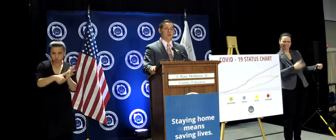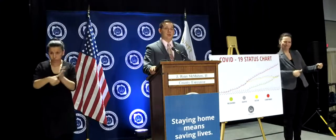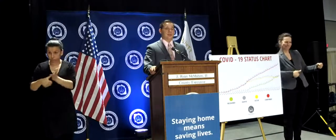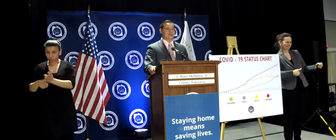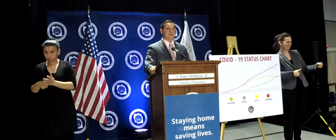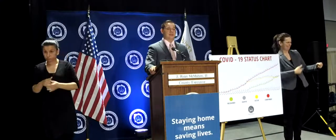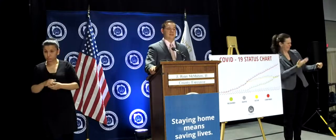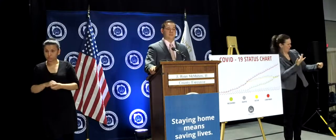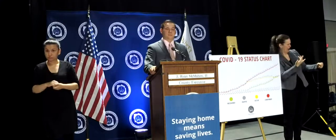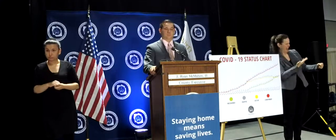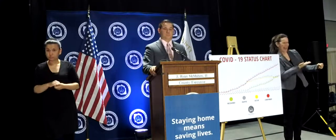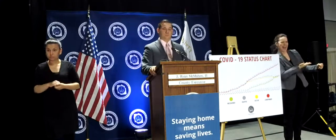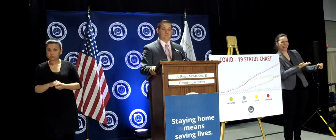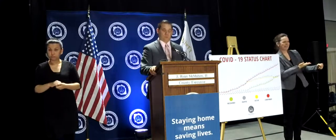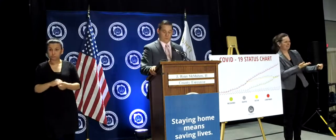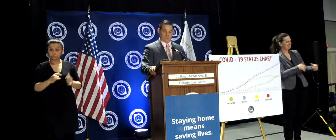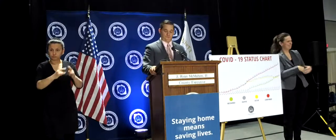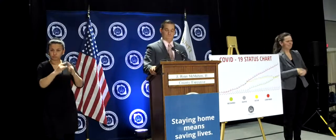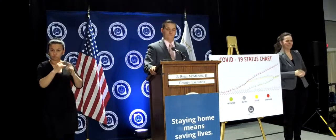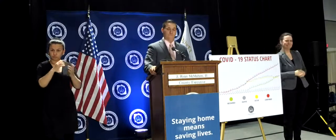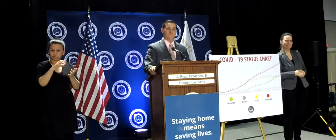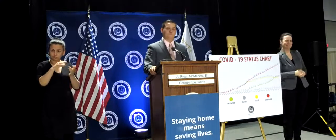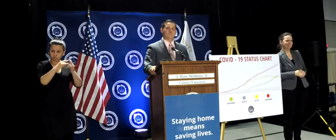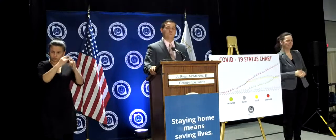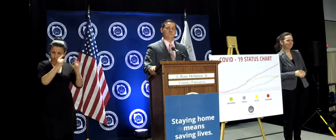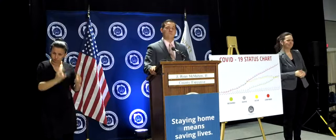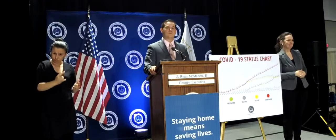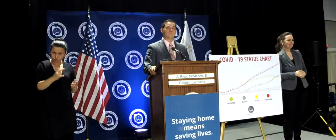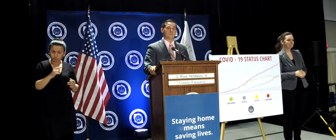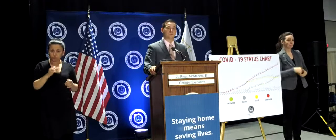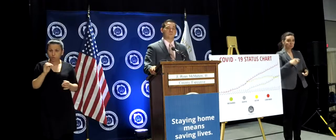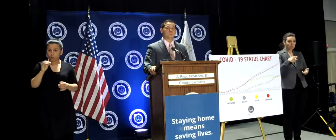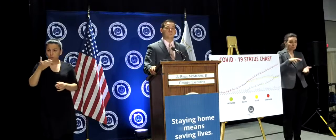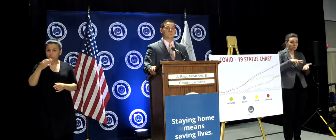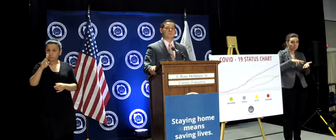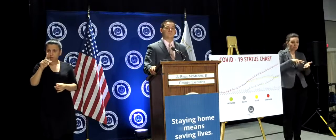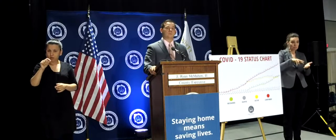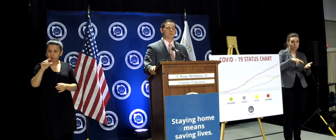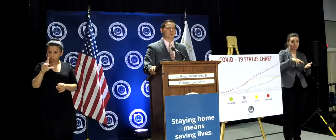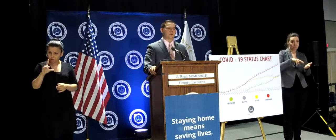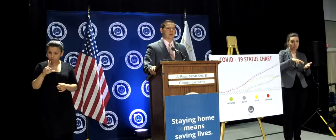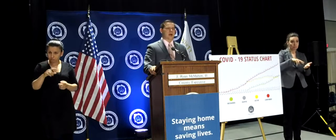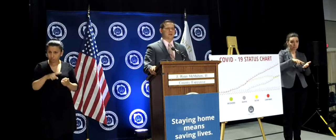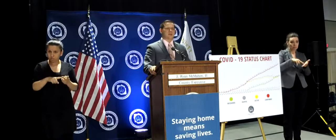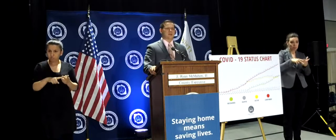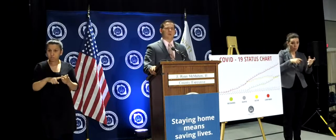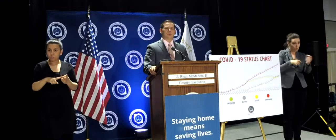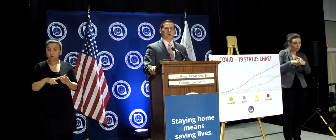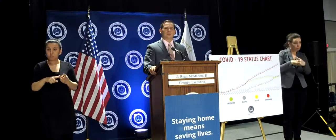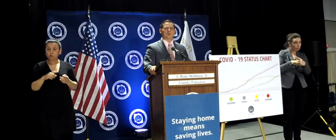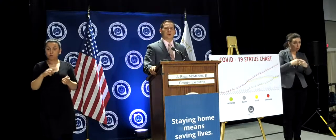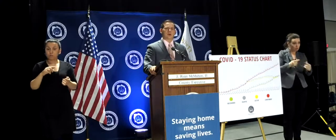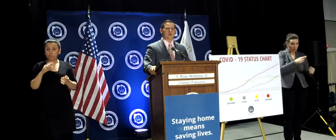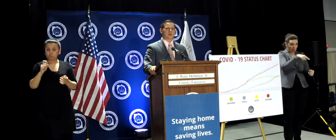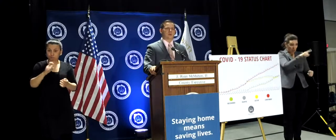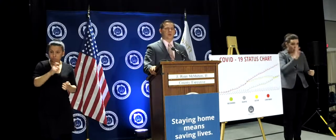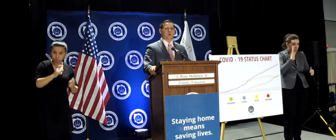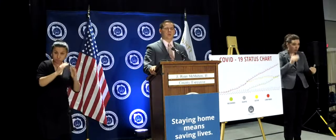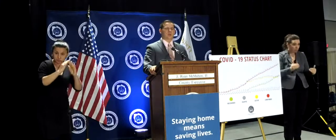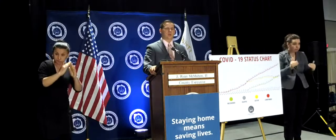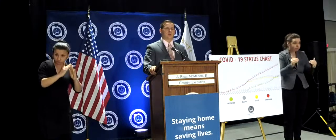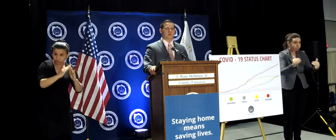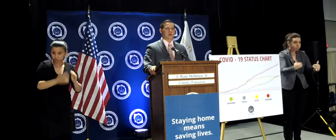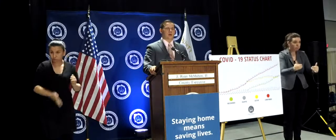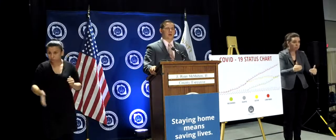workers getting testing. So based on the answers to your questions about it, you're okay with it moving forward? Yeah, I think so. Look,